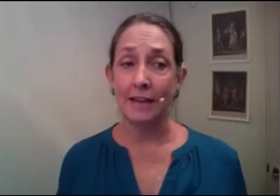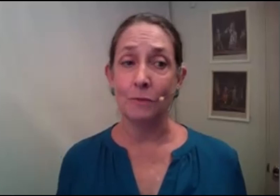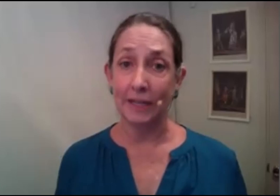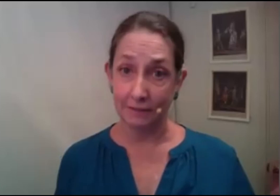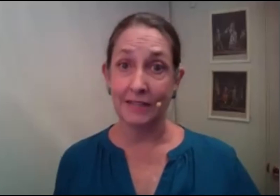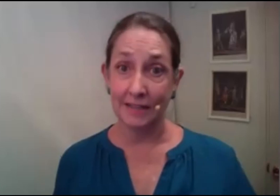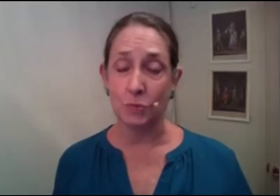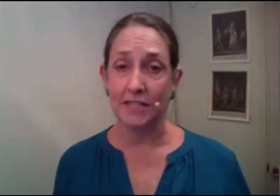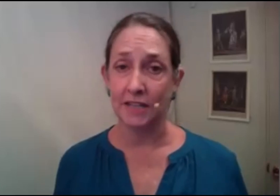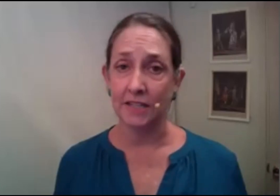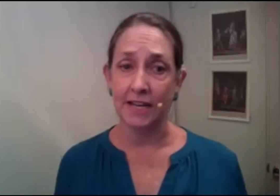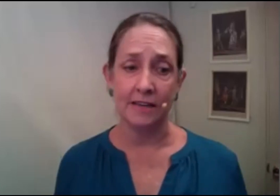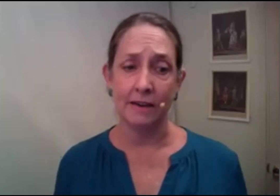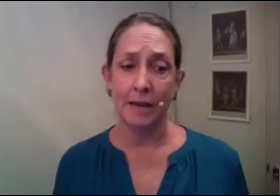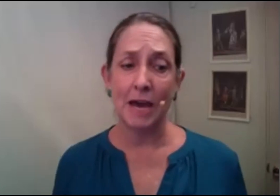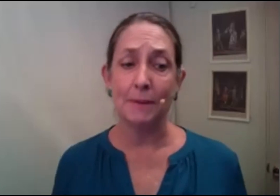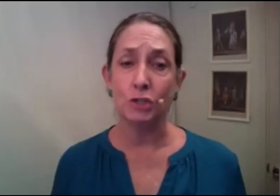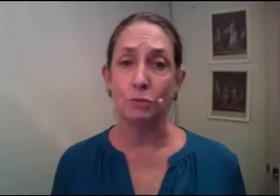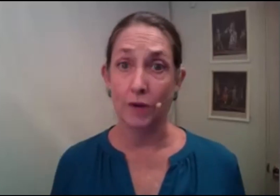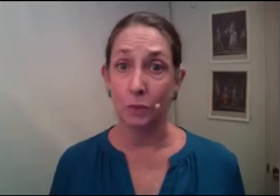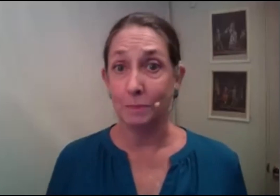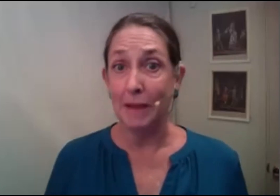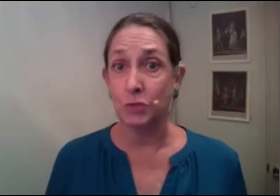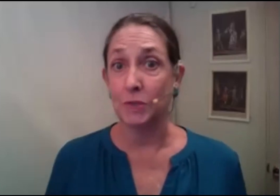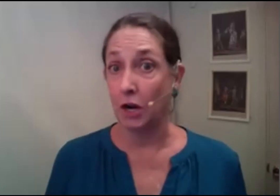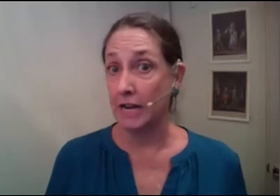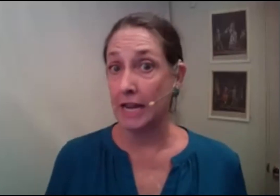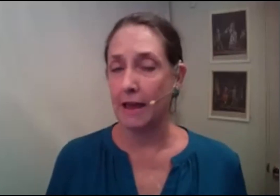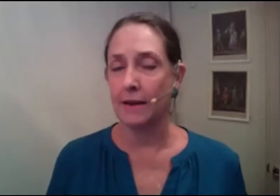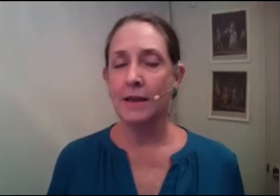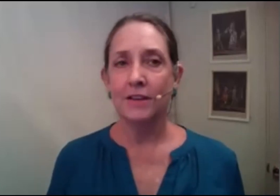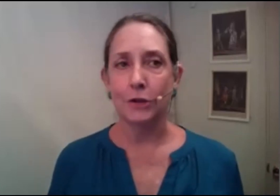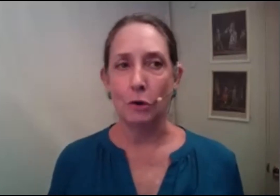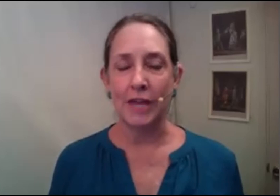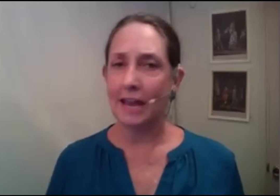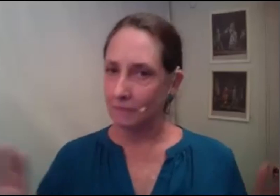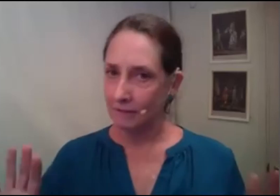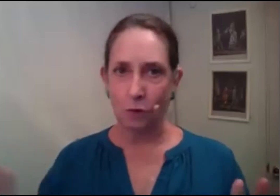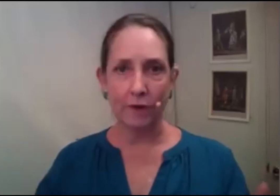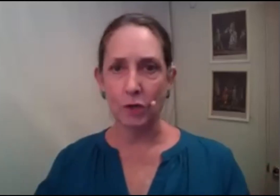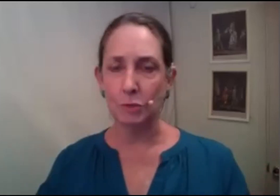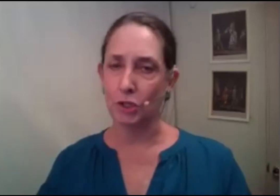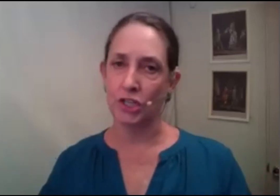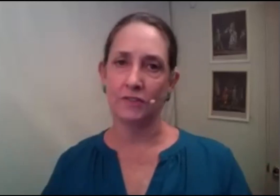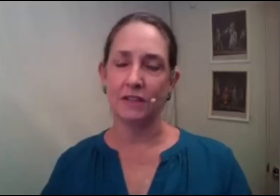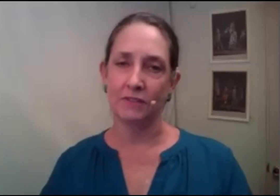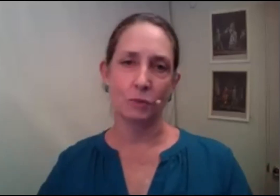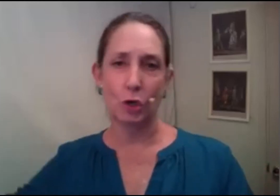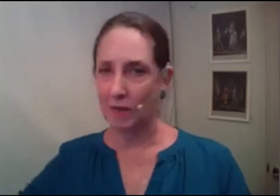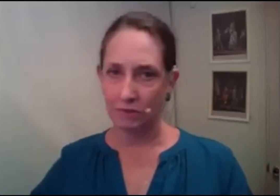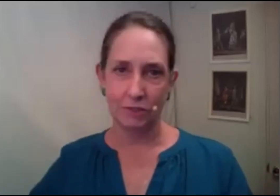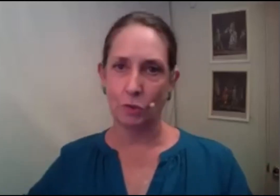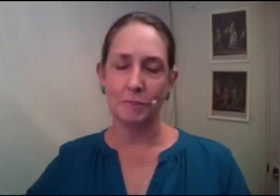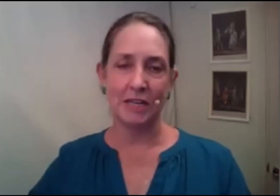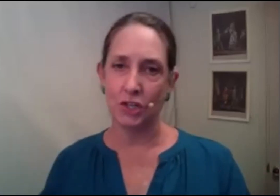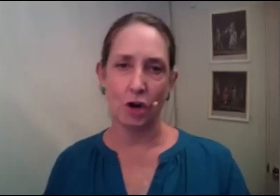they went the next week down to IKEA and bought a bunch more that would match what they already had. So they had four of those bookshelves in the living room